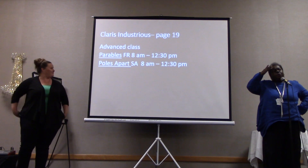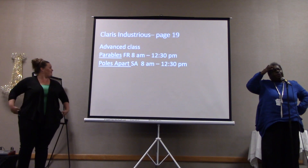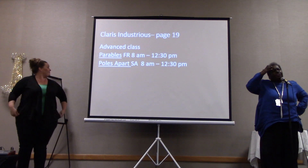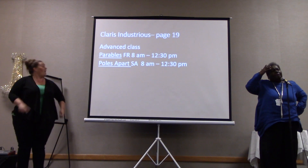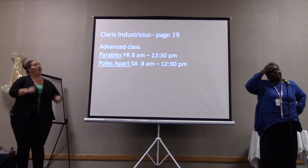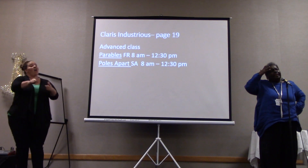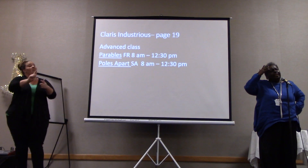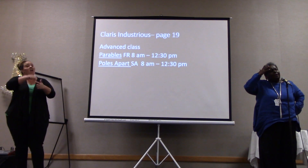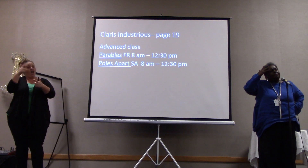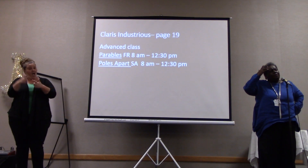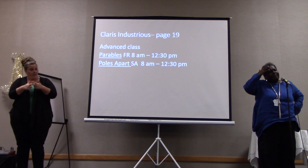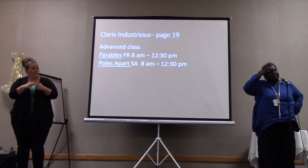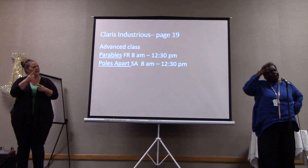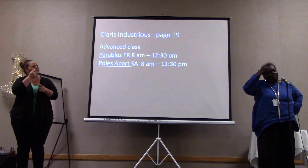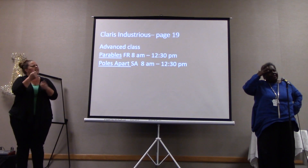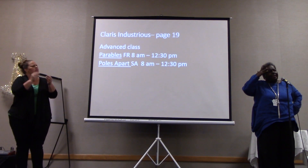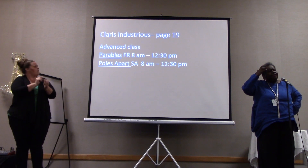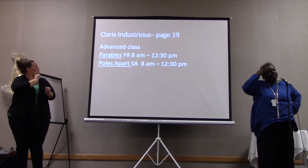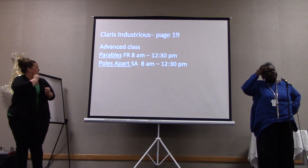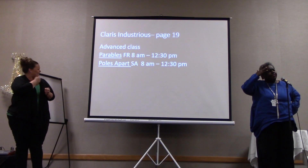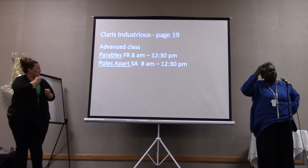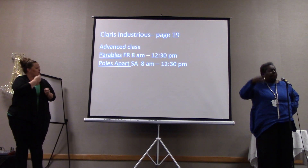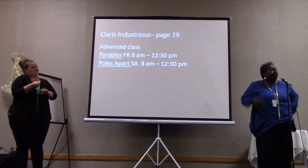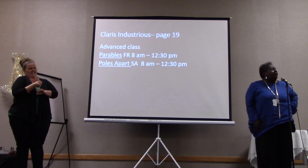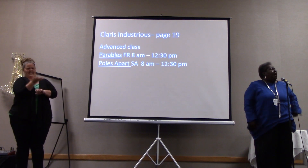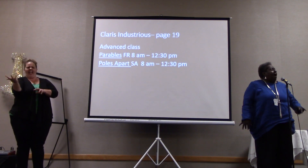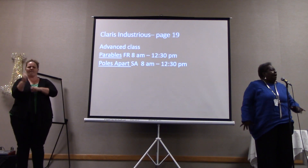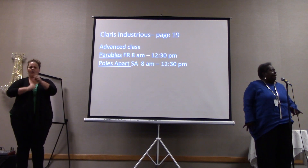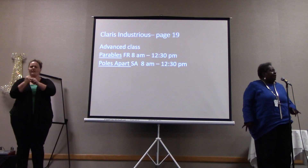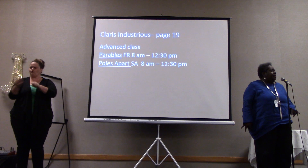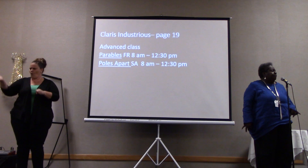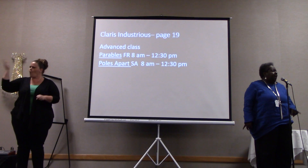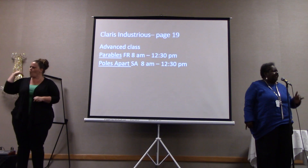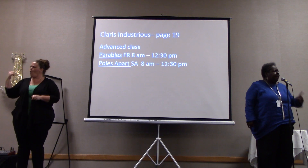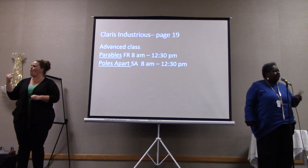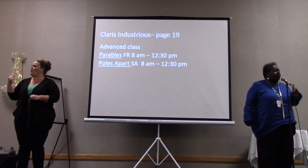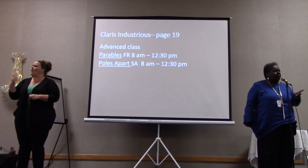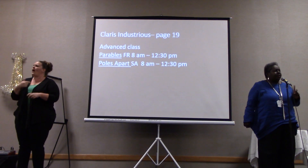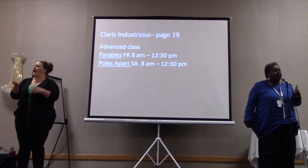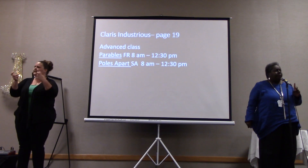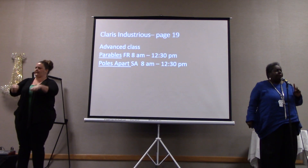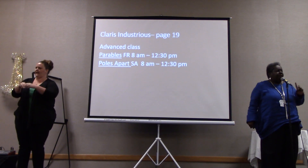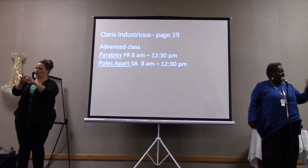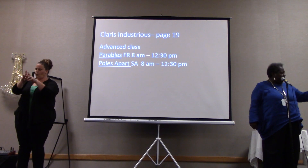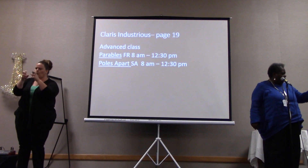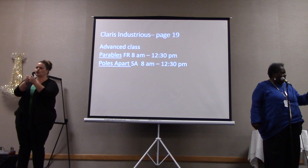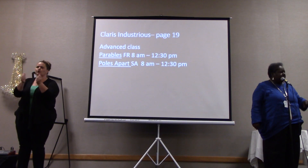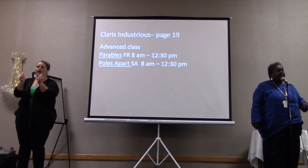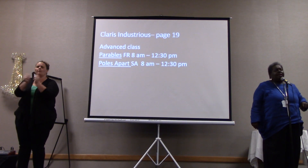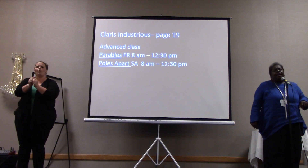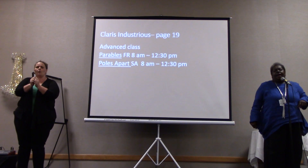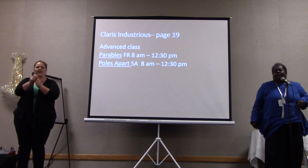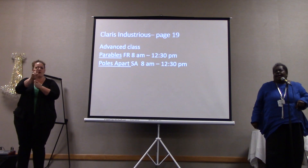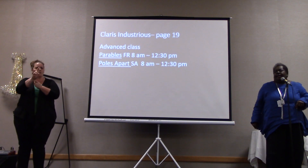The other workshop is a little bit more serious. Several years ago, I sat in a workshop with Bill